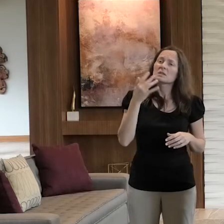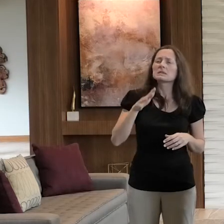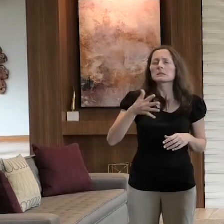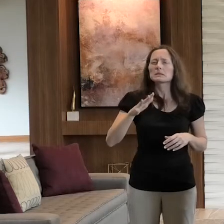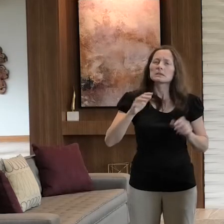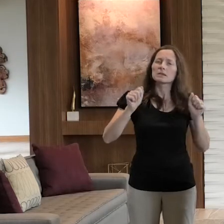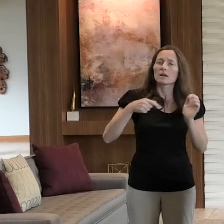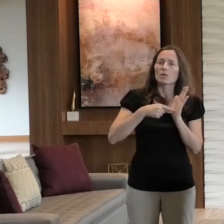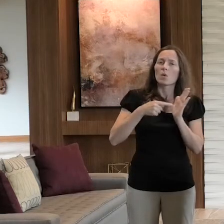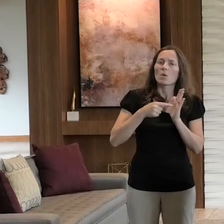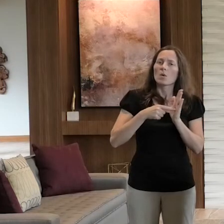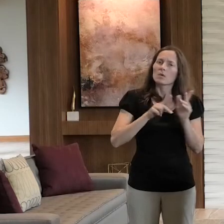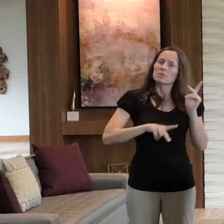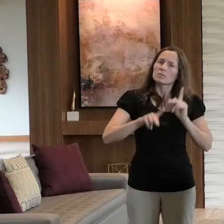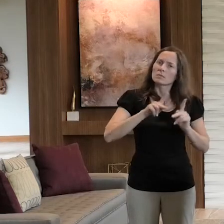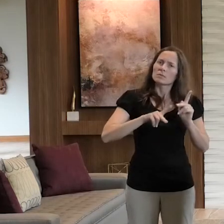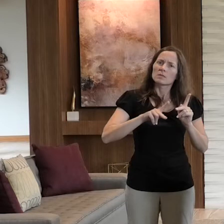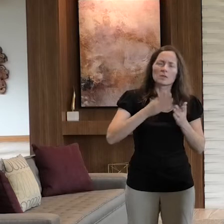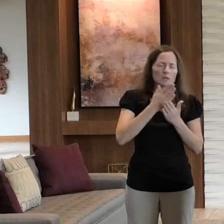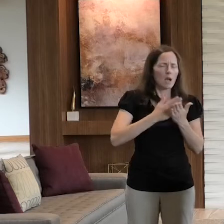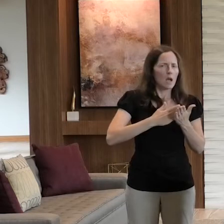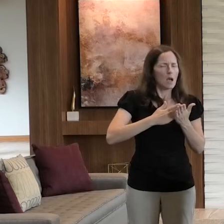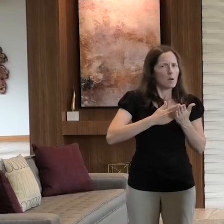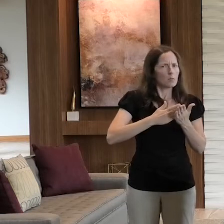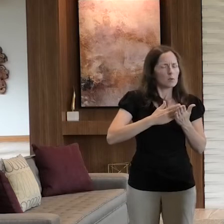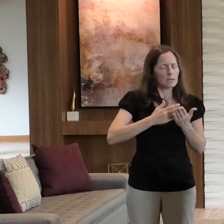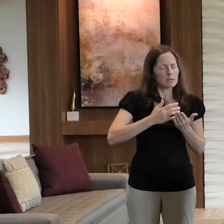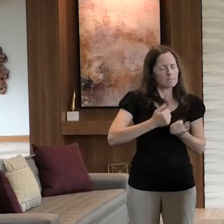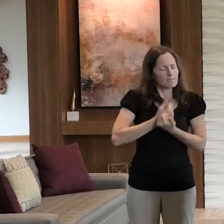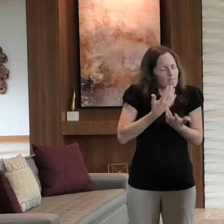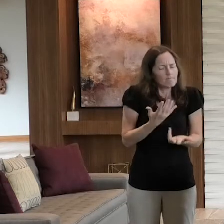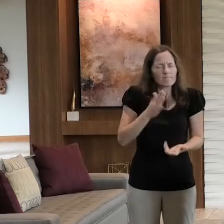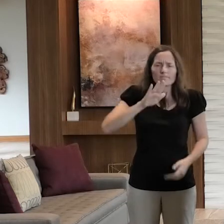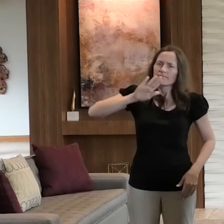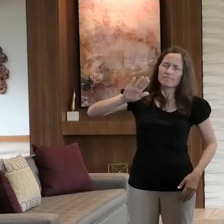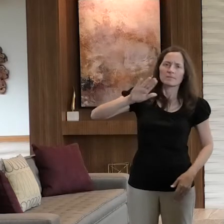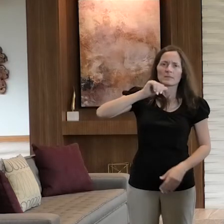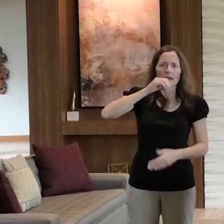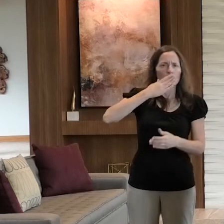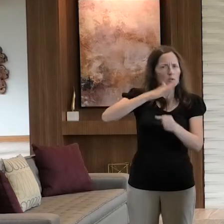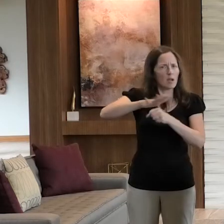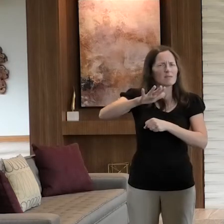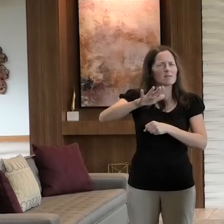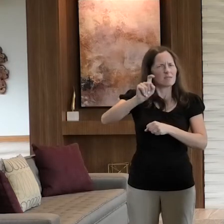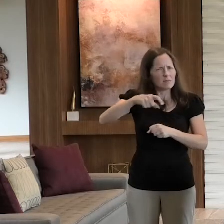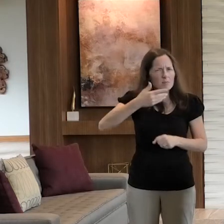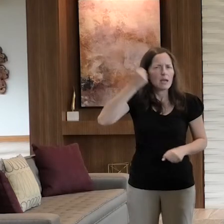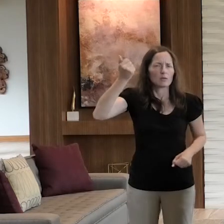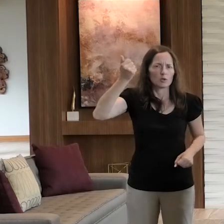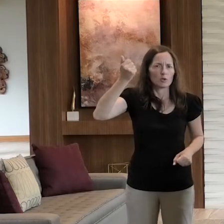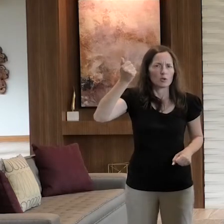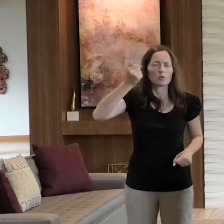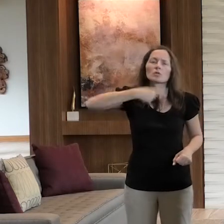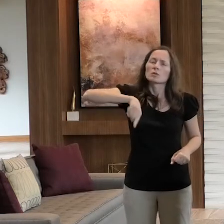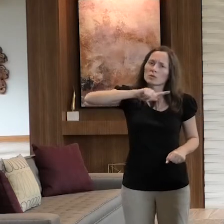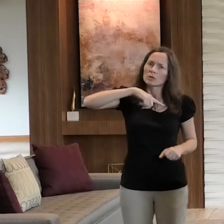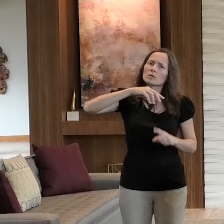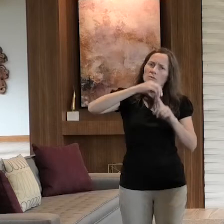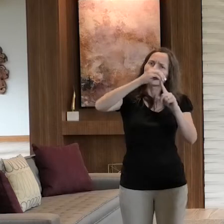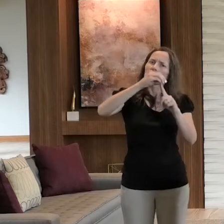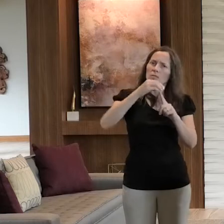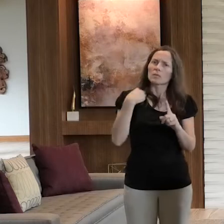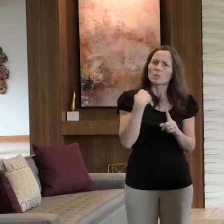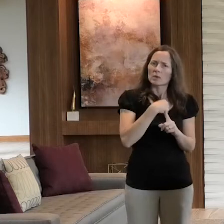we are not any community. We are special, and we deserve